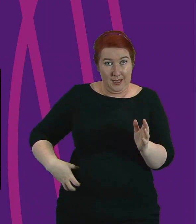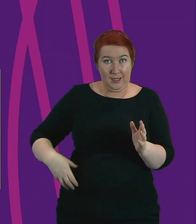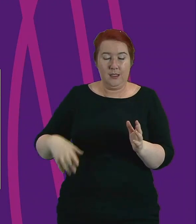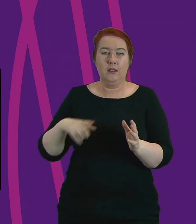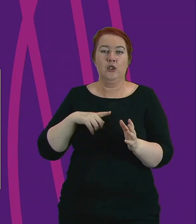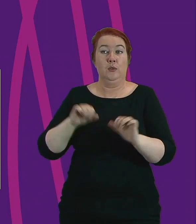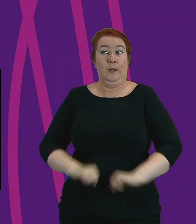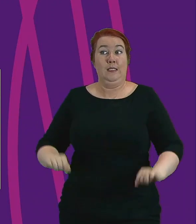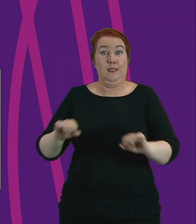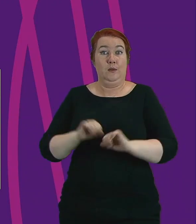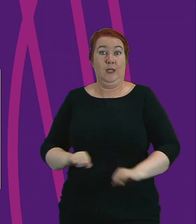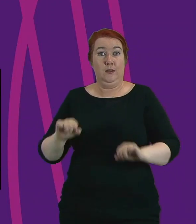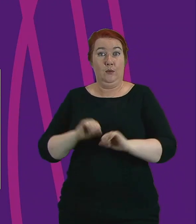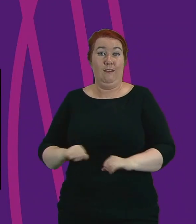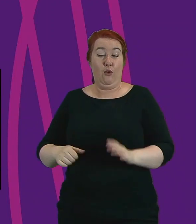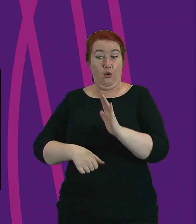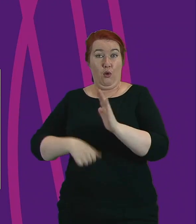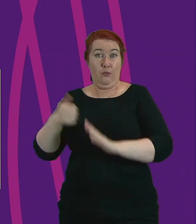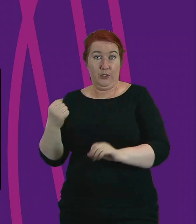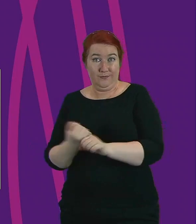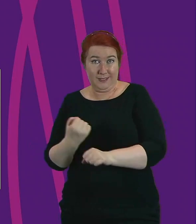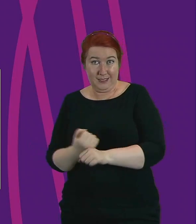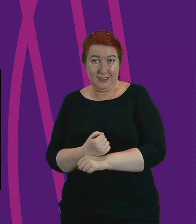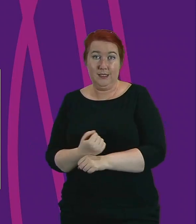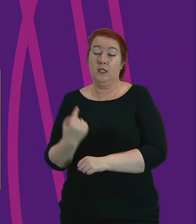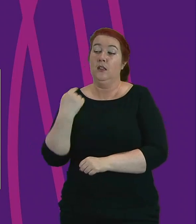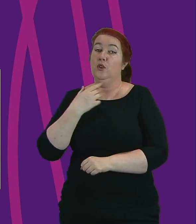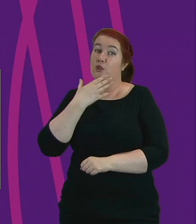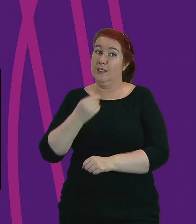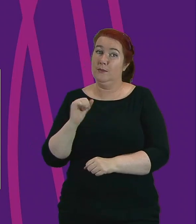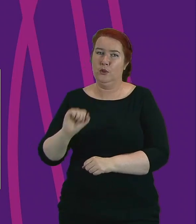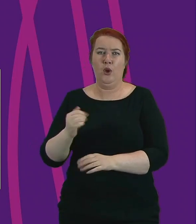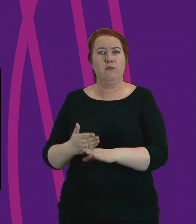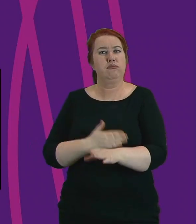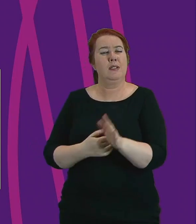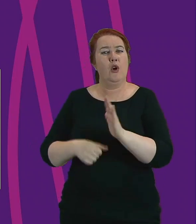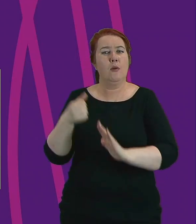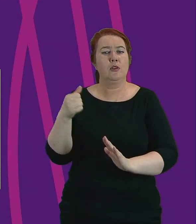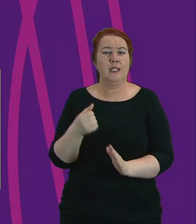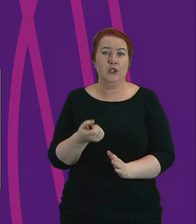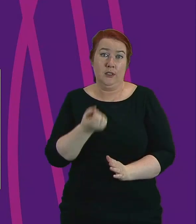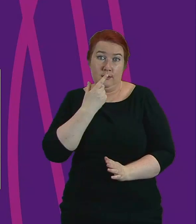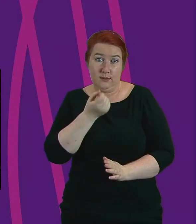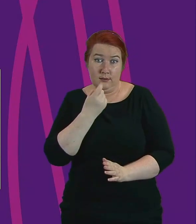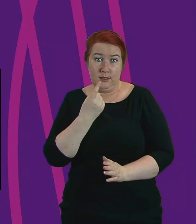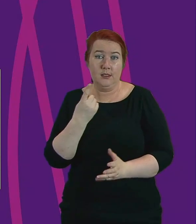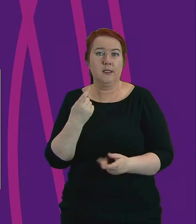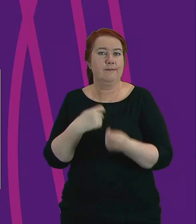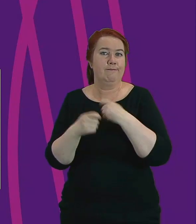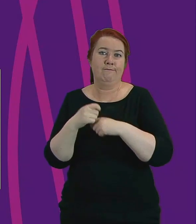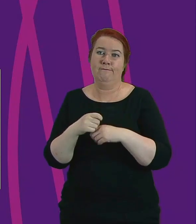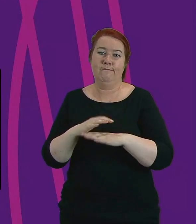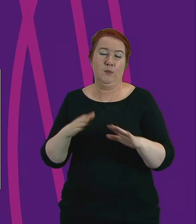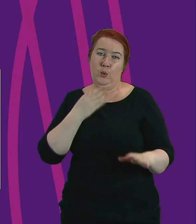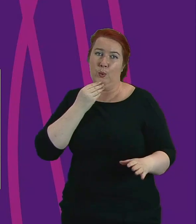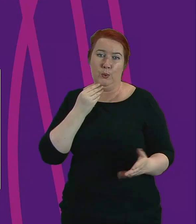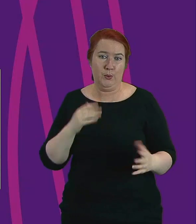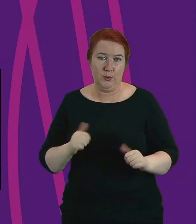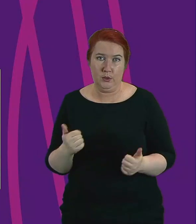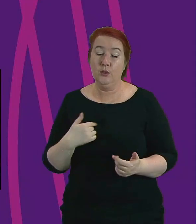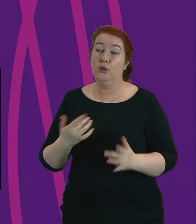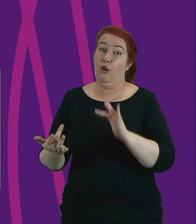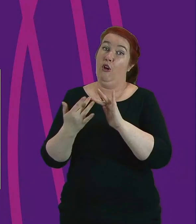she waited. By Christmas last year, the pre-op medication she'd been given to take home in preparation for that surgery had passed its use-by date, and so she got in